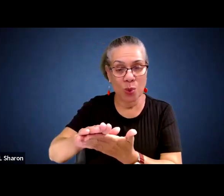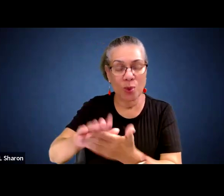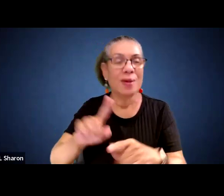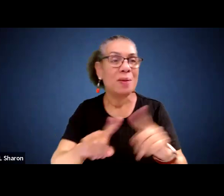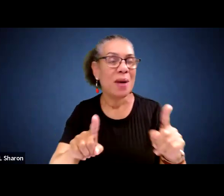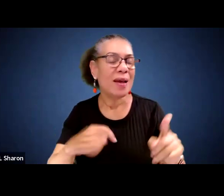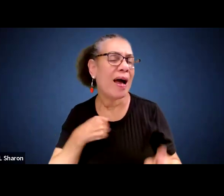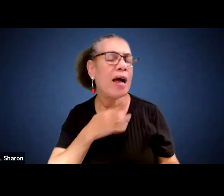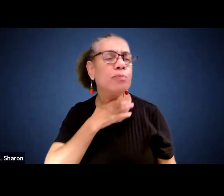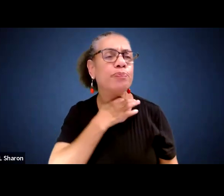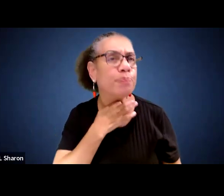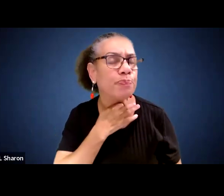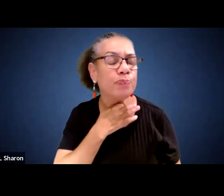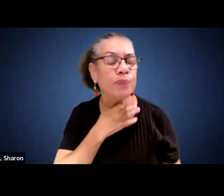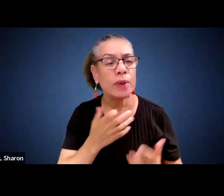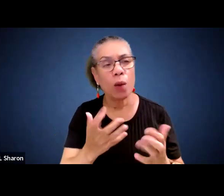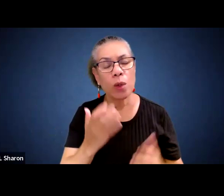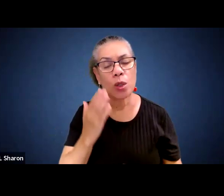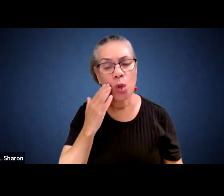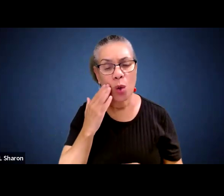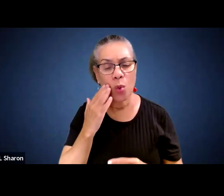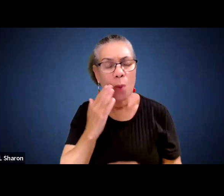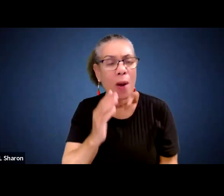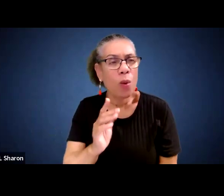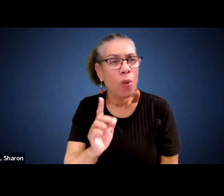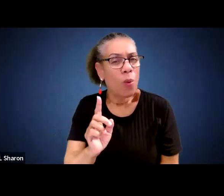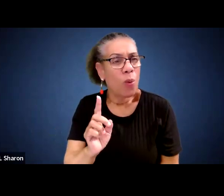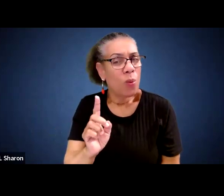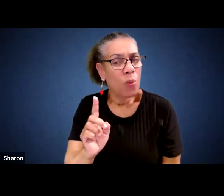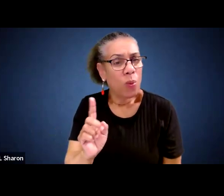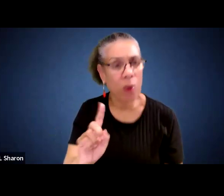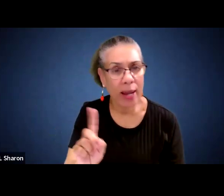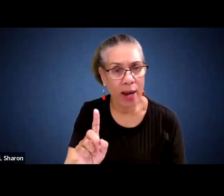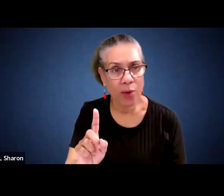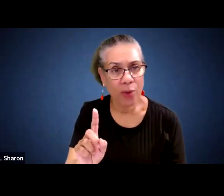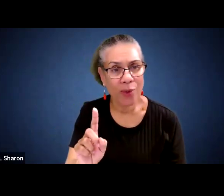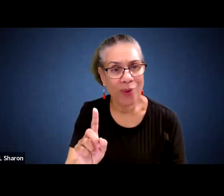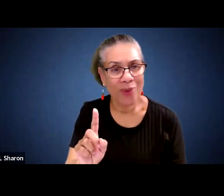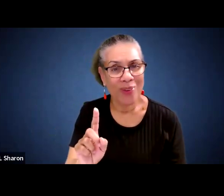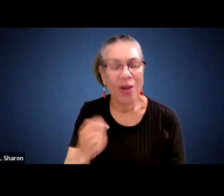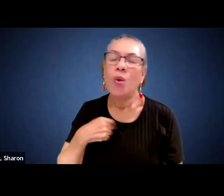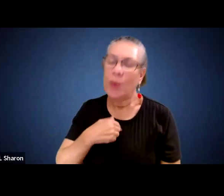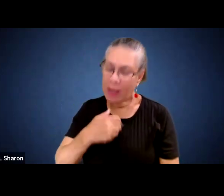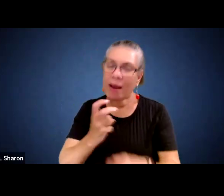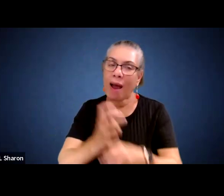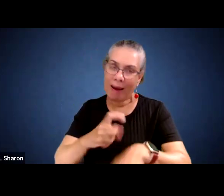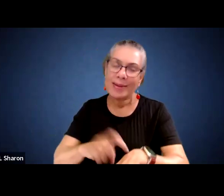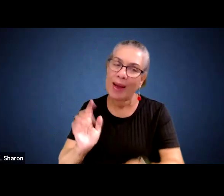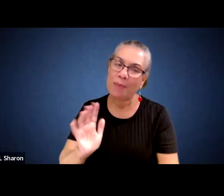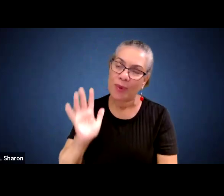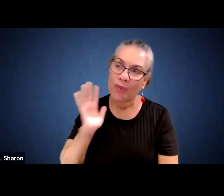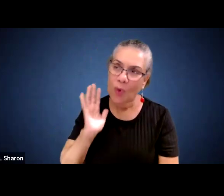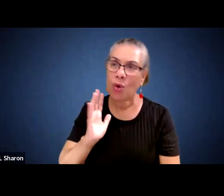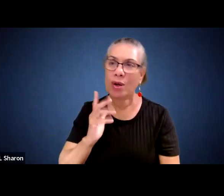interested in thoughts around where. So I know that we've had difficulty in the past trying to